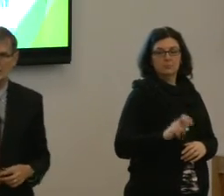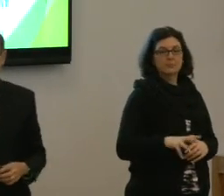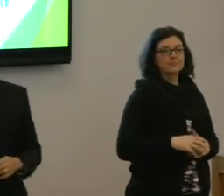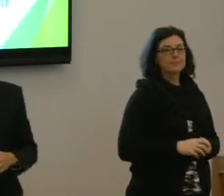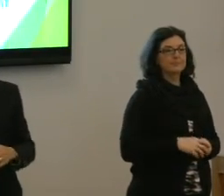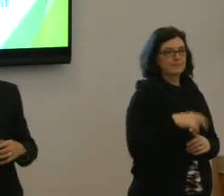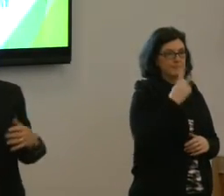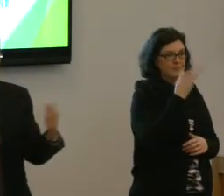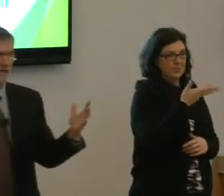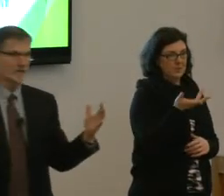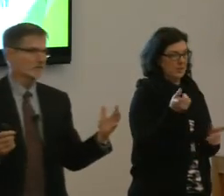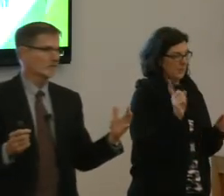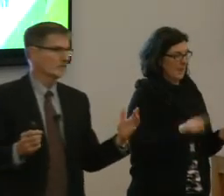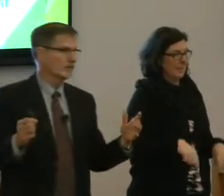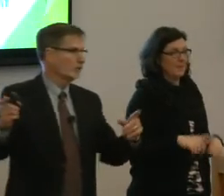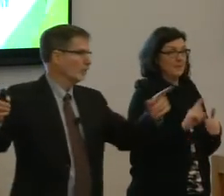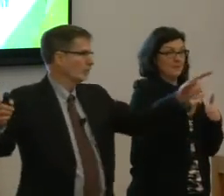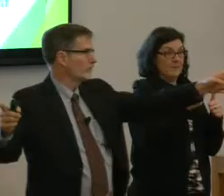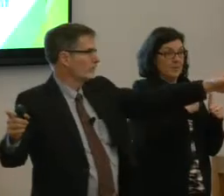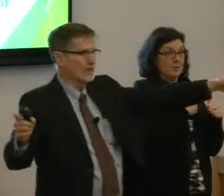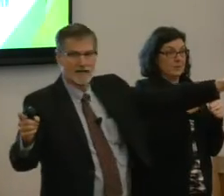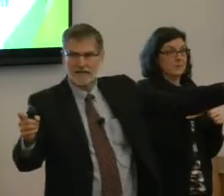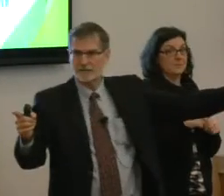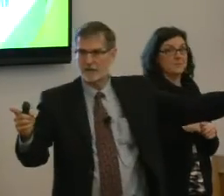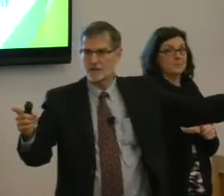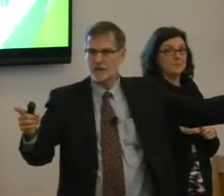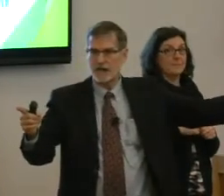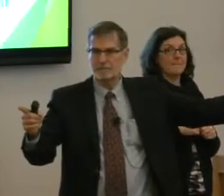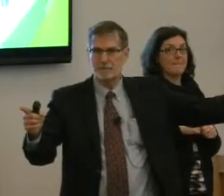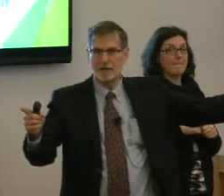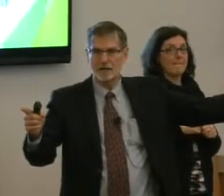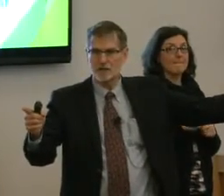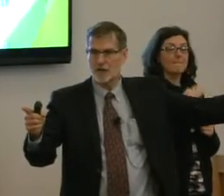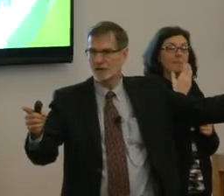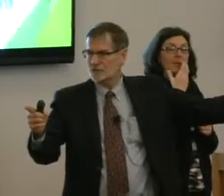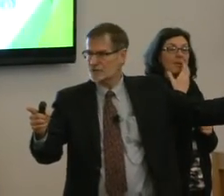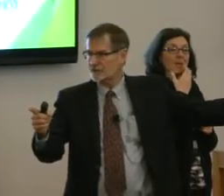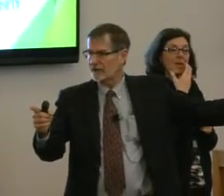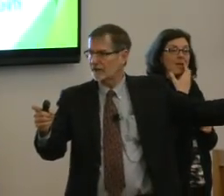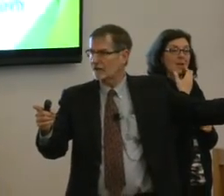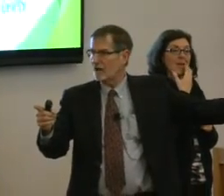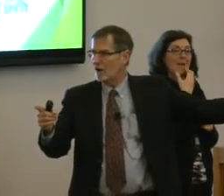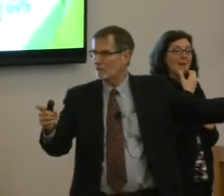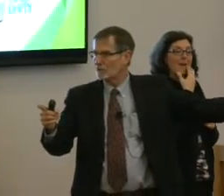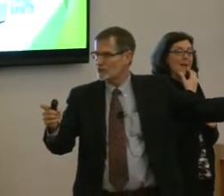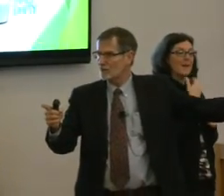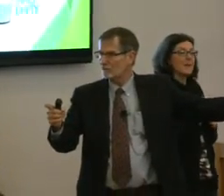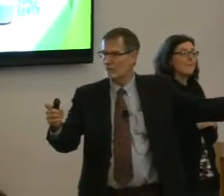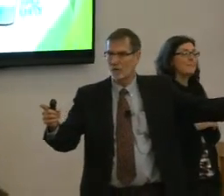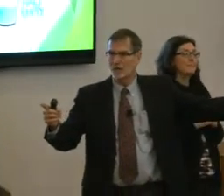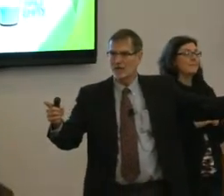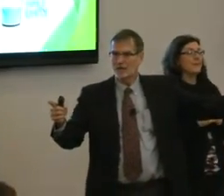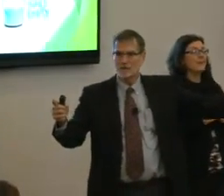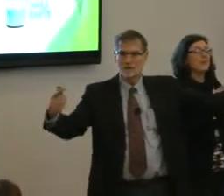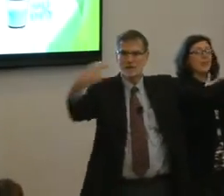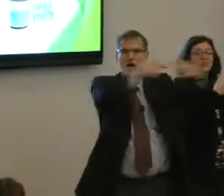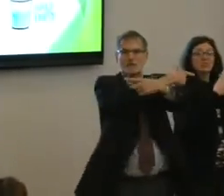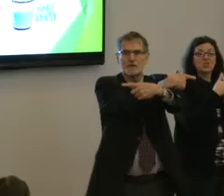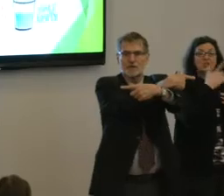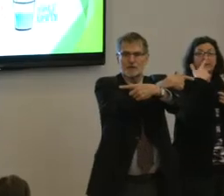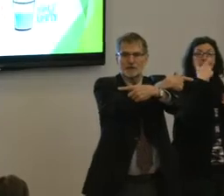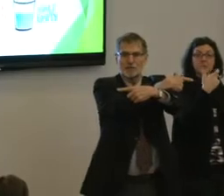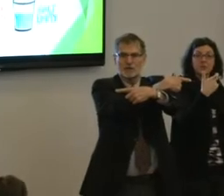begin to happen. One is people will find out that people had shared interests that they didn't know were shared before. So